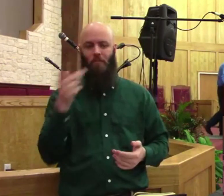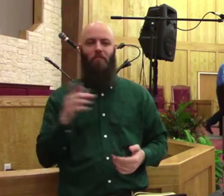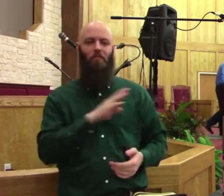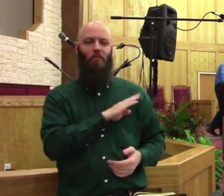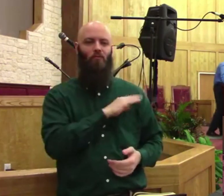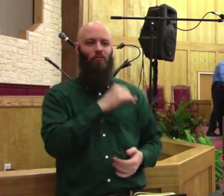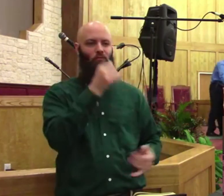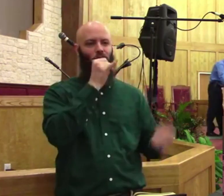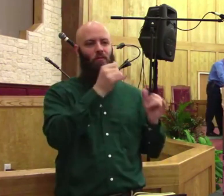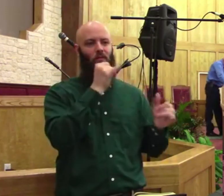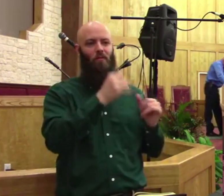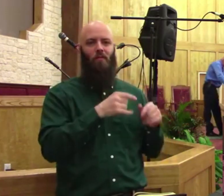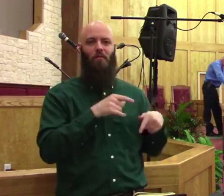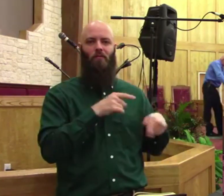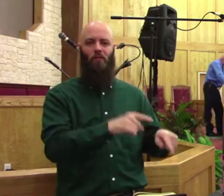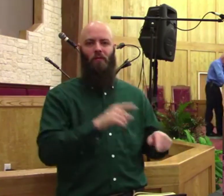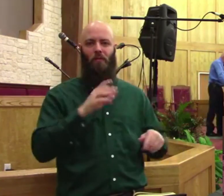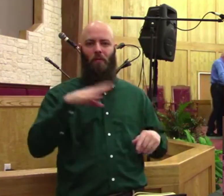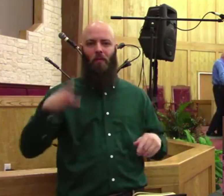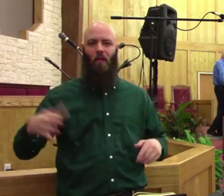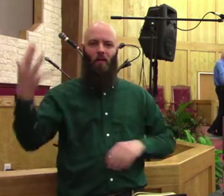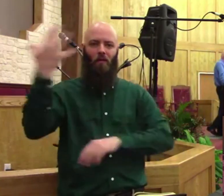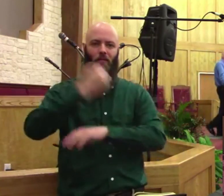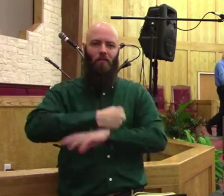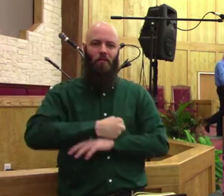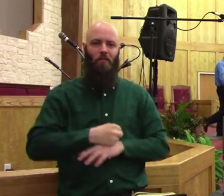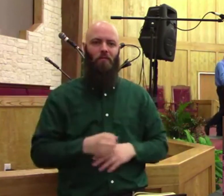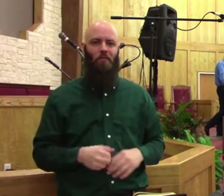while Babylon fell, and